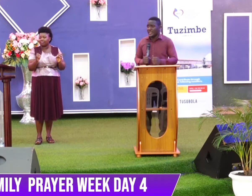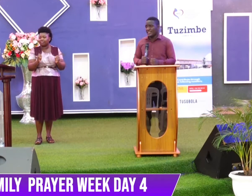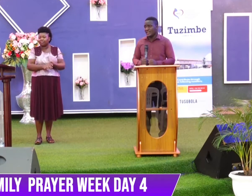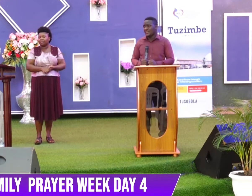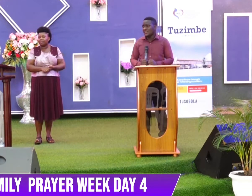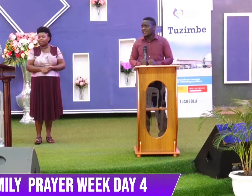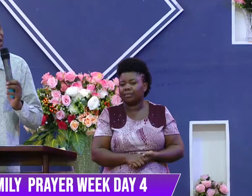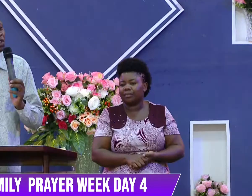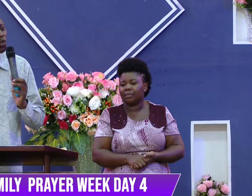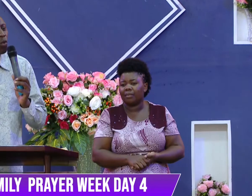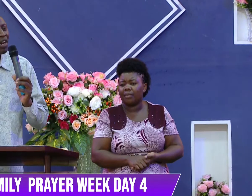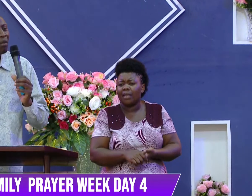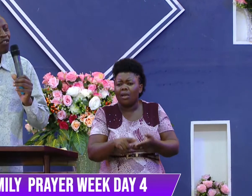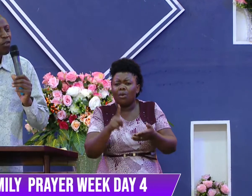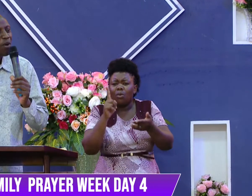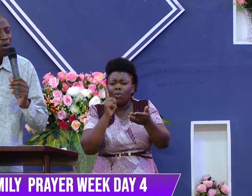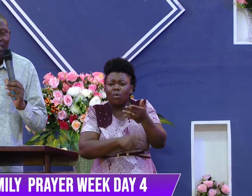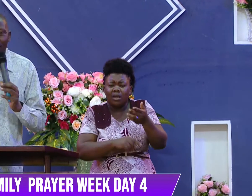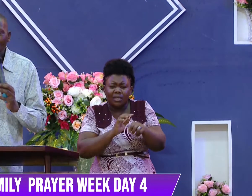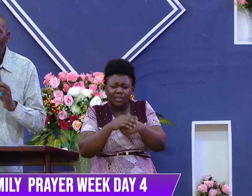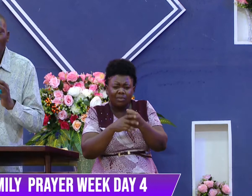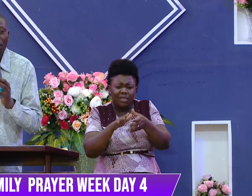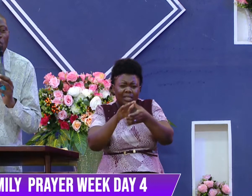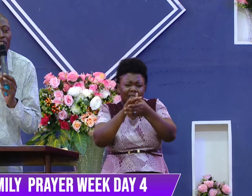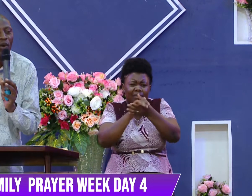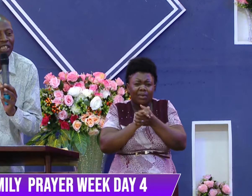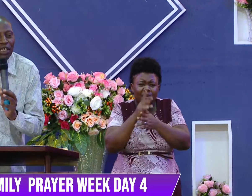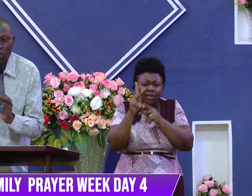it together.